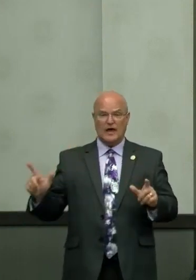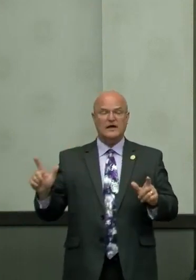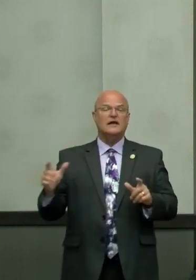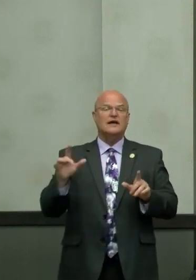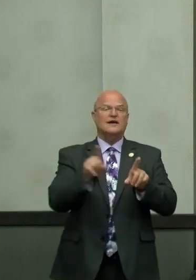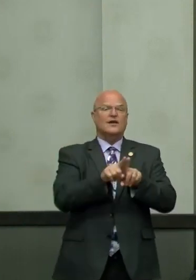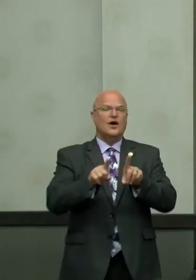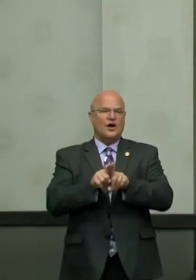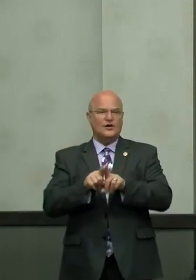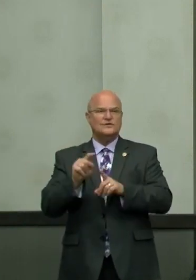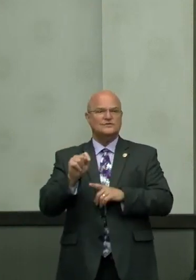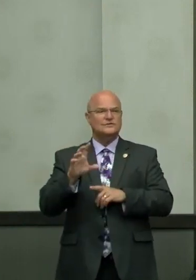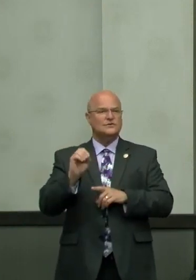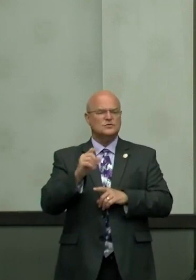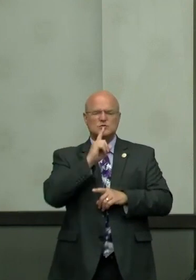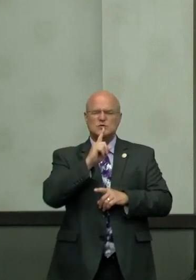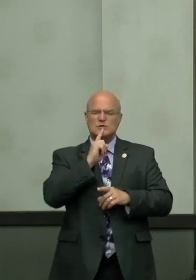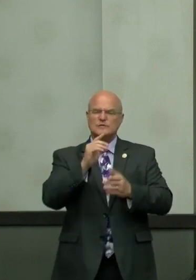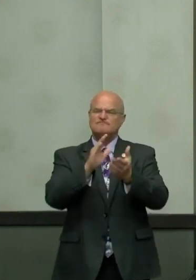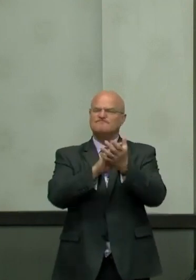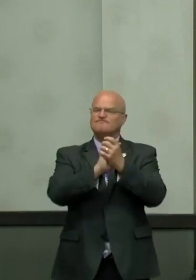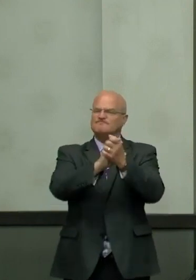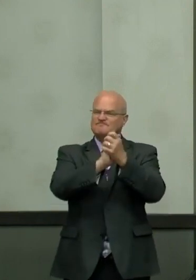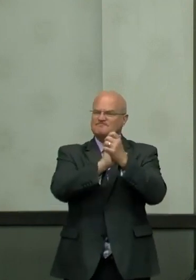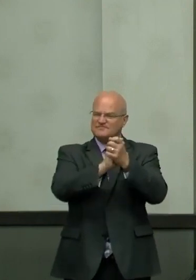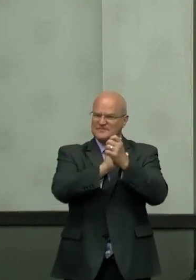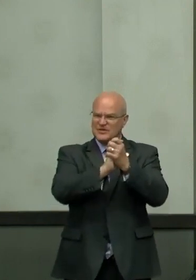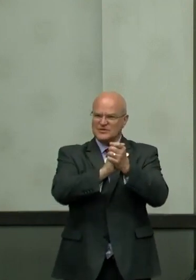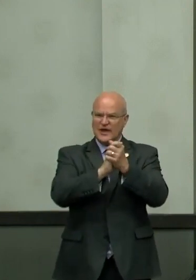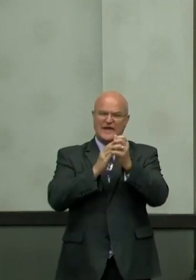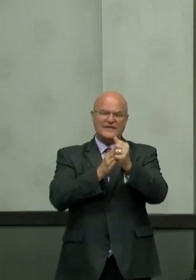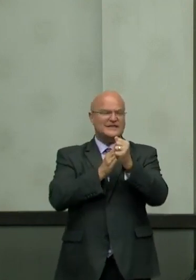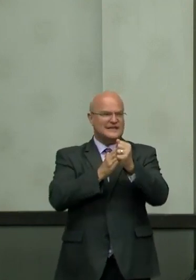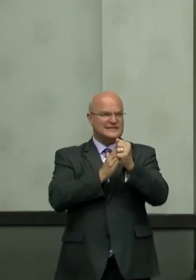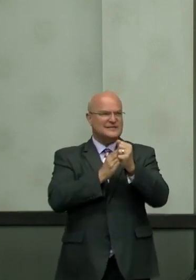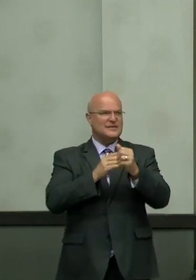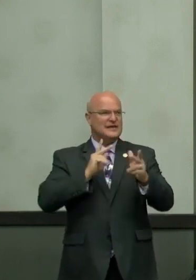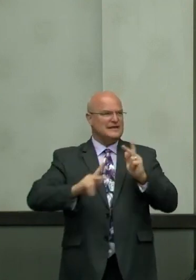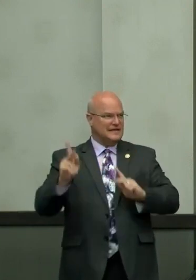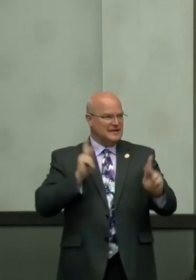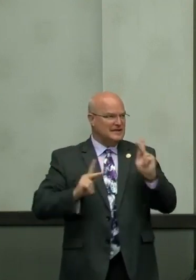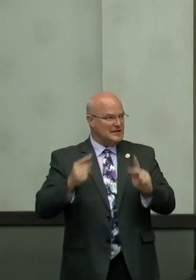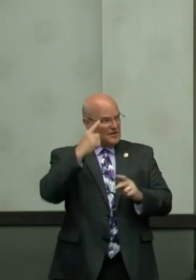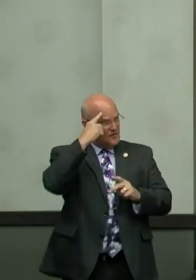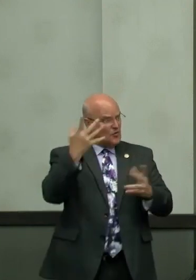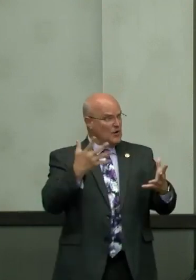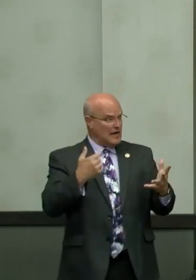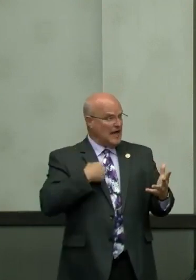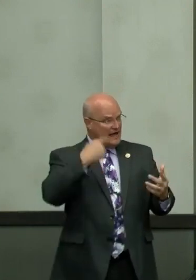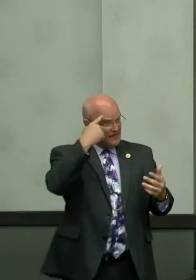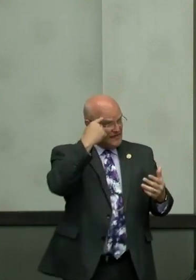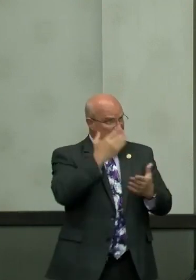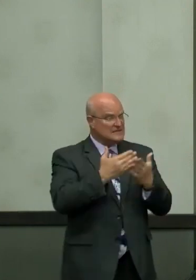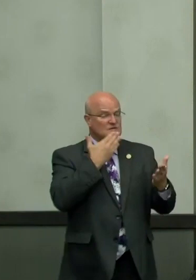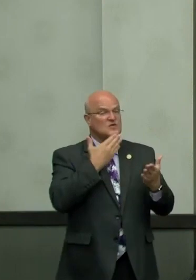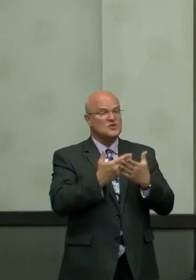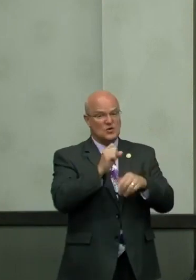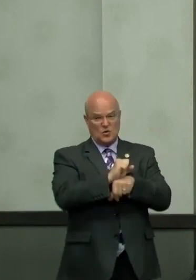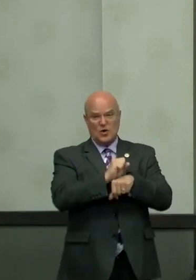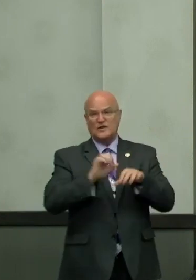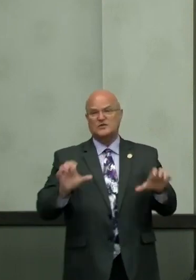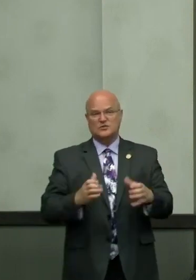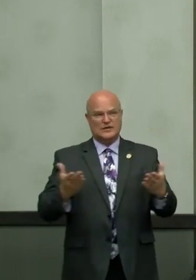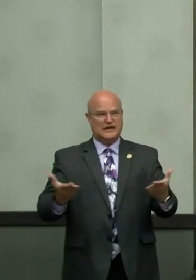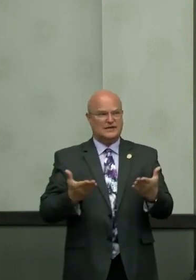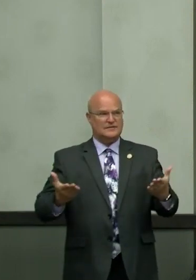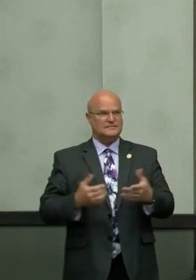and also to really congratulate the leadership and the citizens for what I consider some very good work that you all